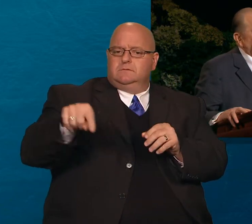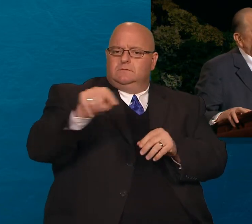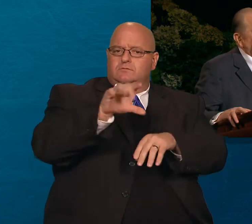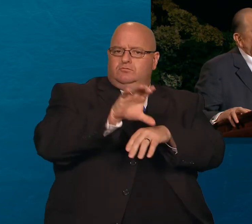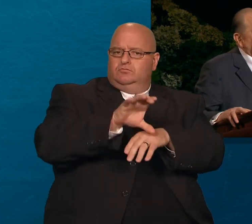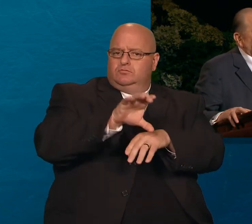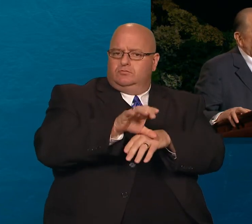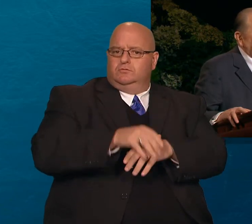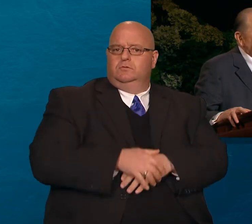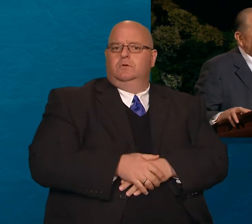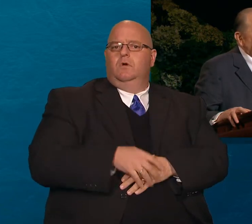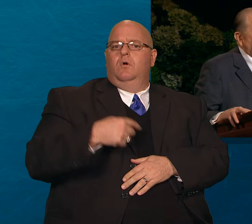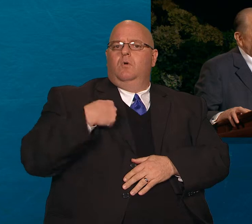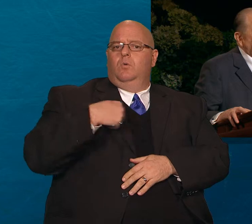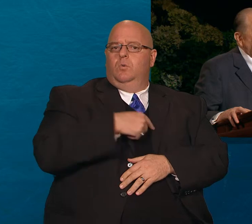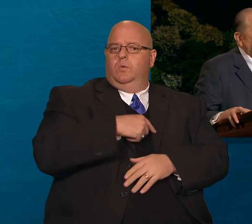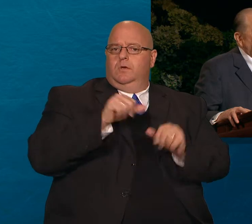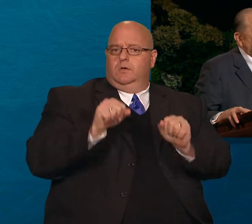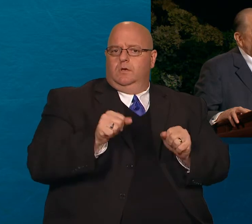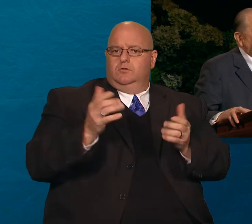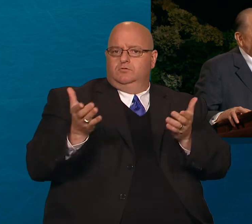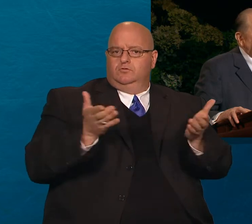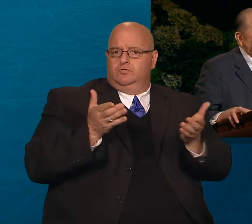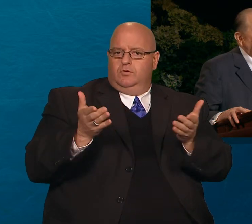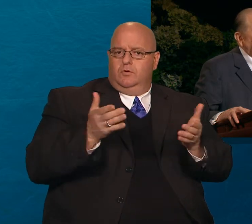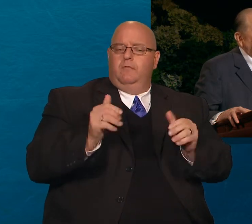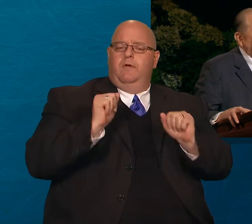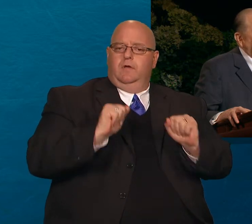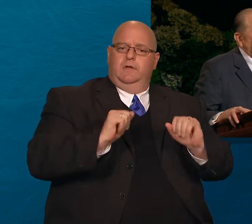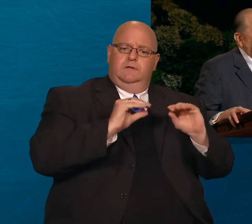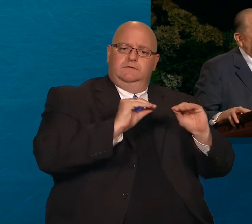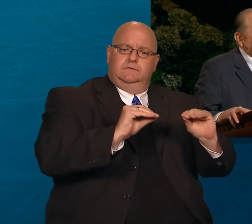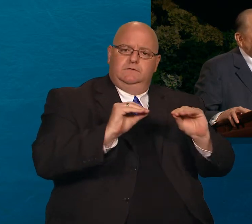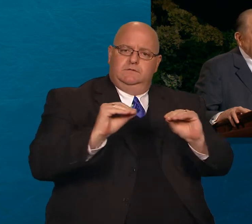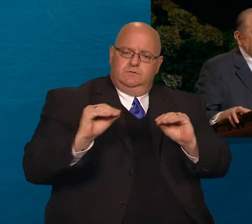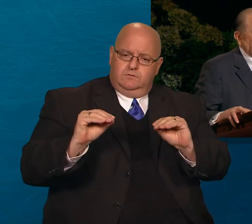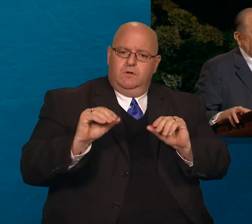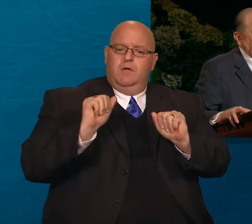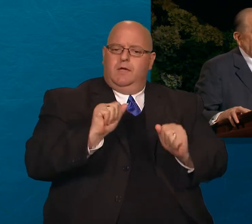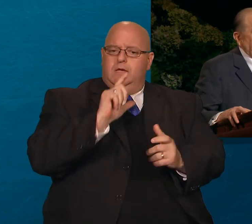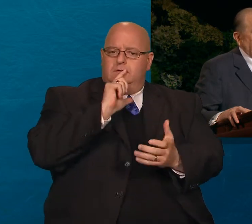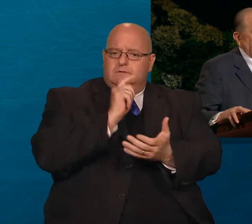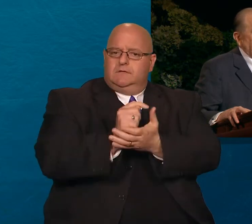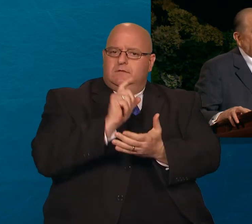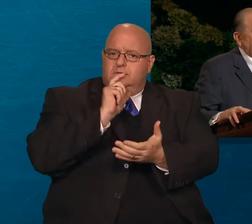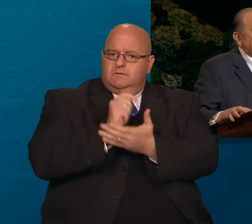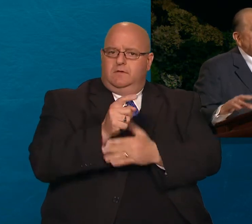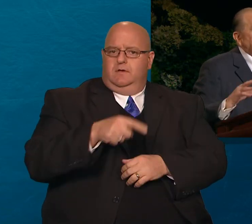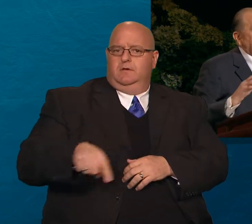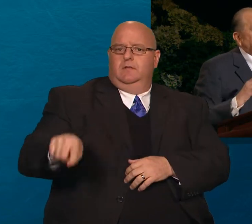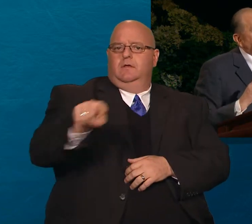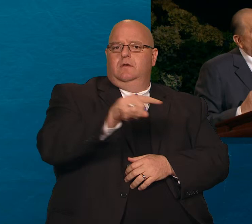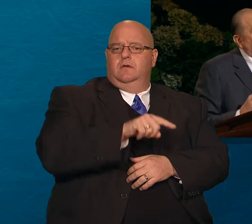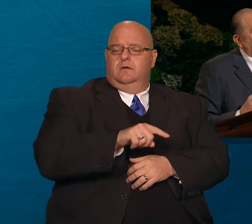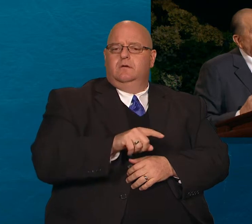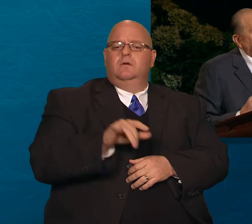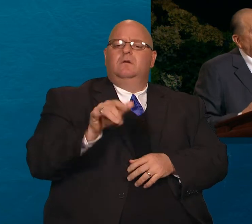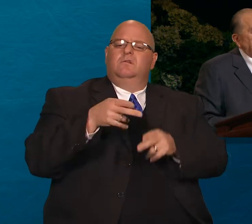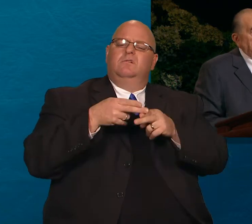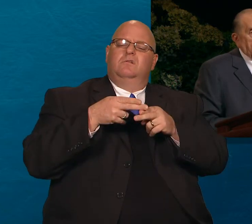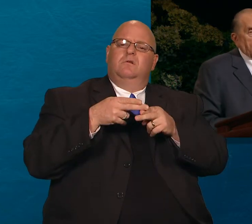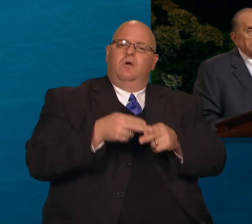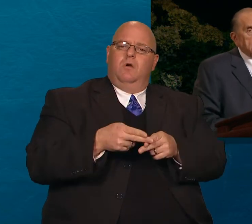church. Where we can serve, we can teach, and we can testify to them. Such is